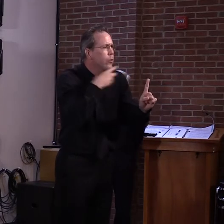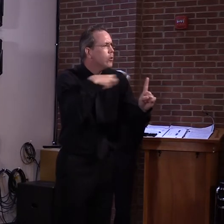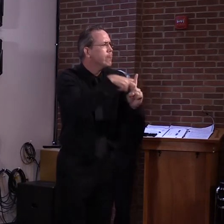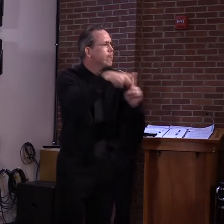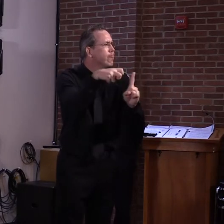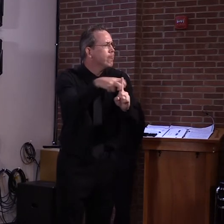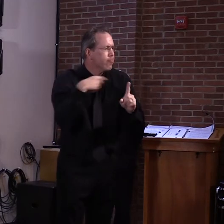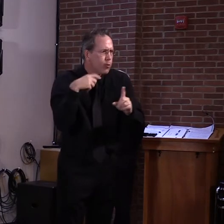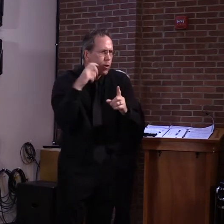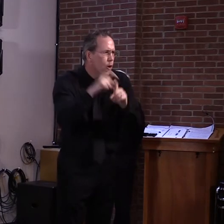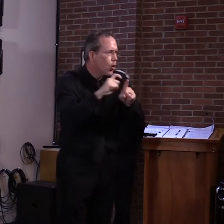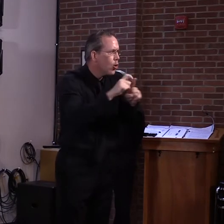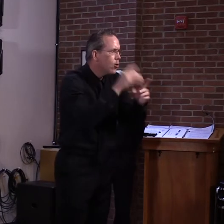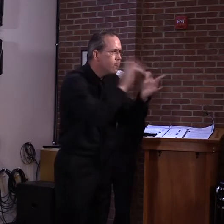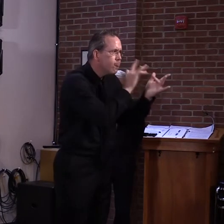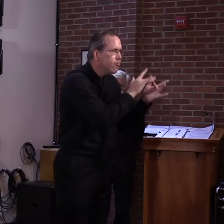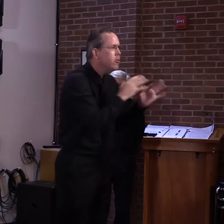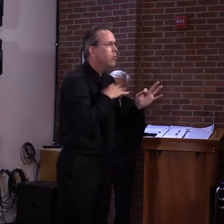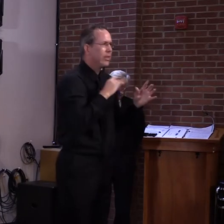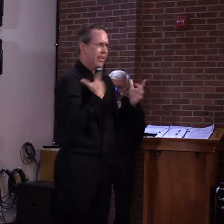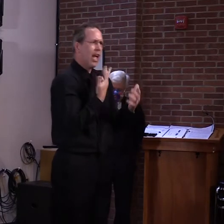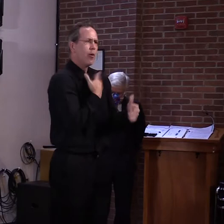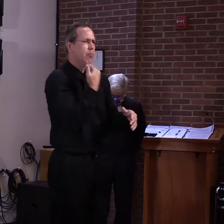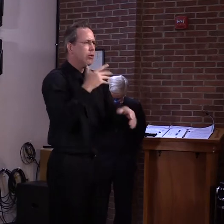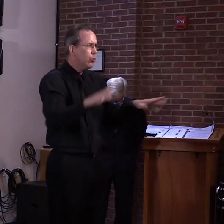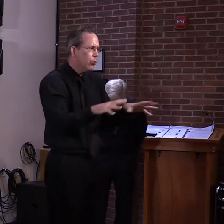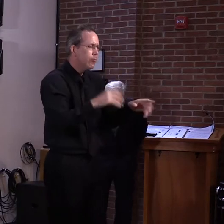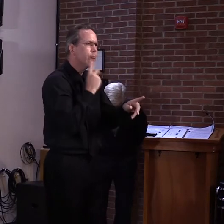best, and we were able to get a hold of everyone.